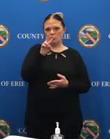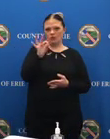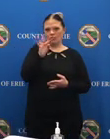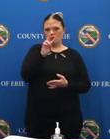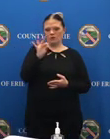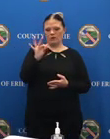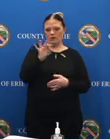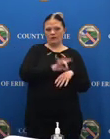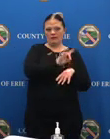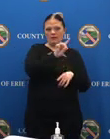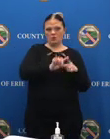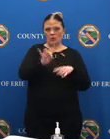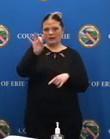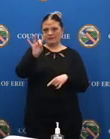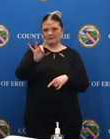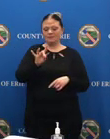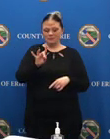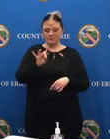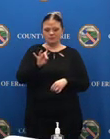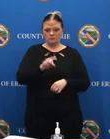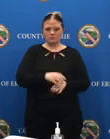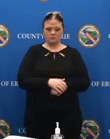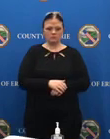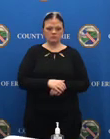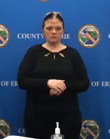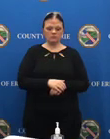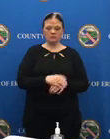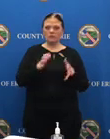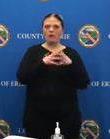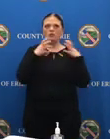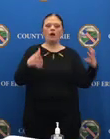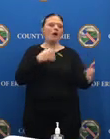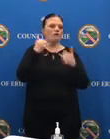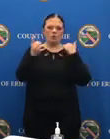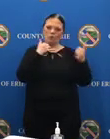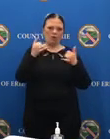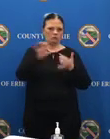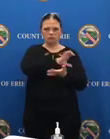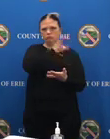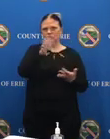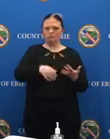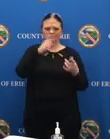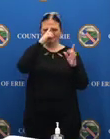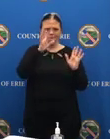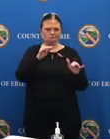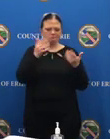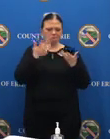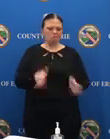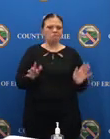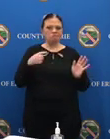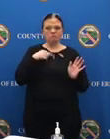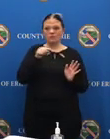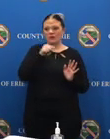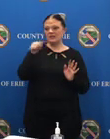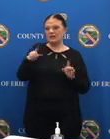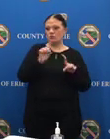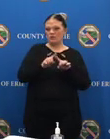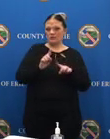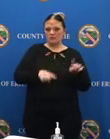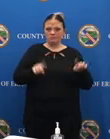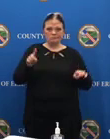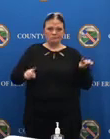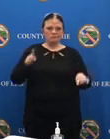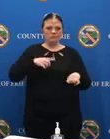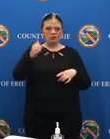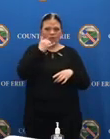858-2929 between 8 a.m. and 8 p.m. High volume is expected. I was down in our various call centers, and we